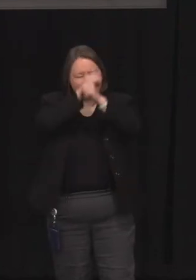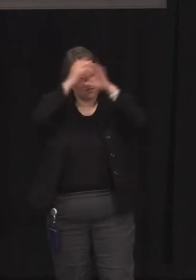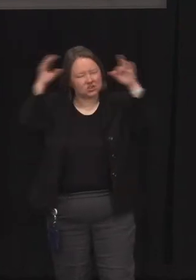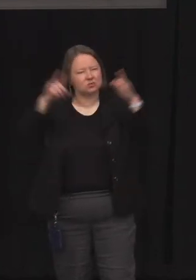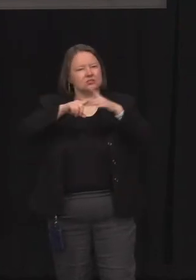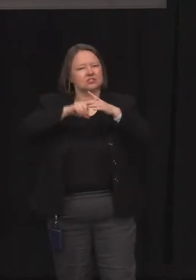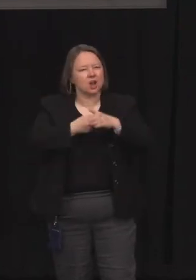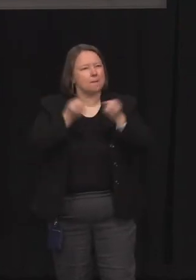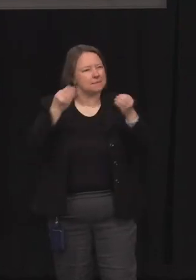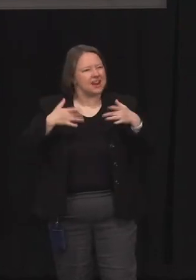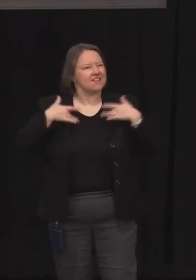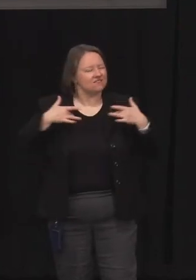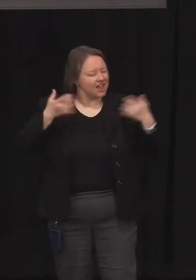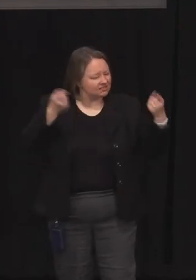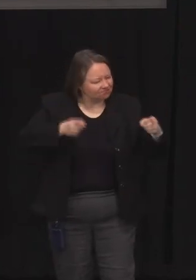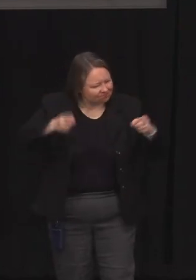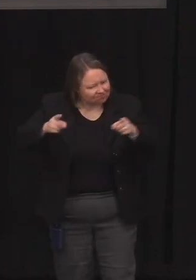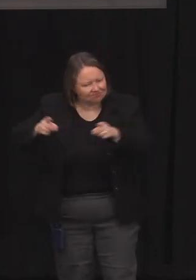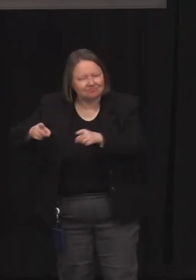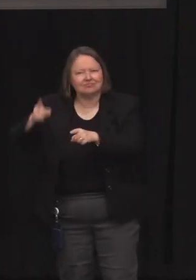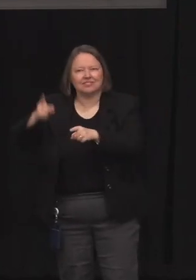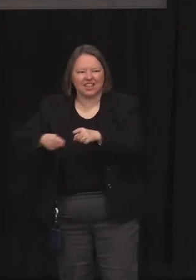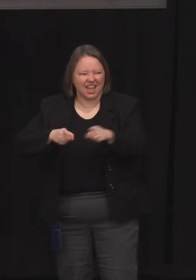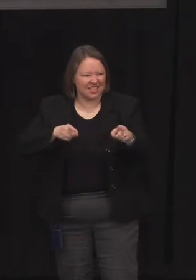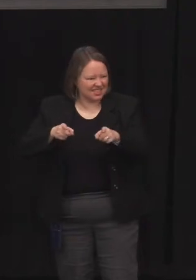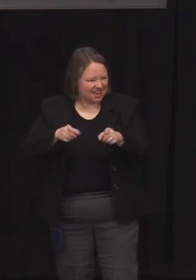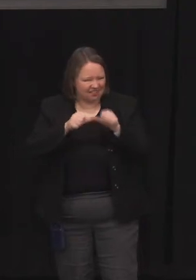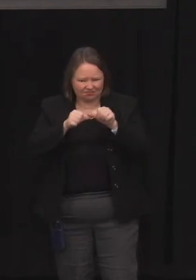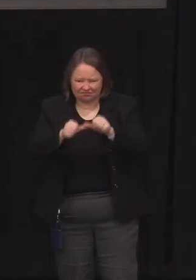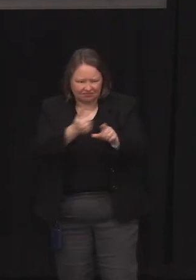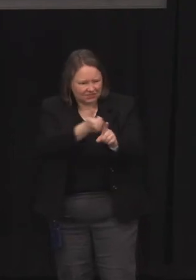motion a series of events that took on a life of their own.